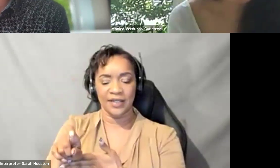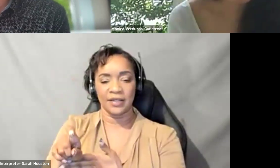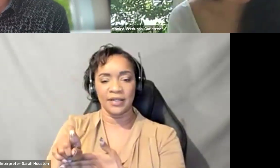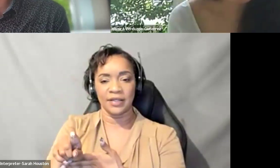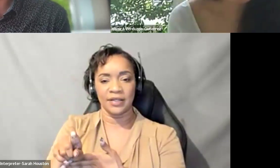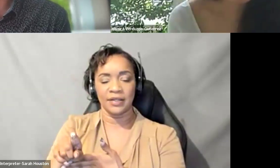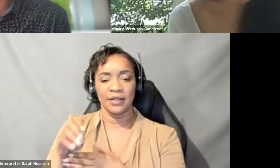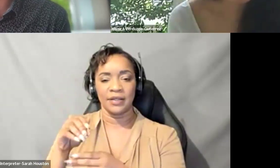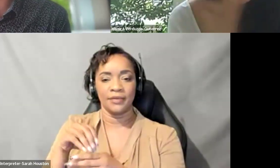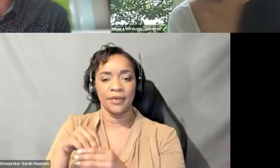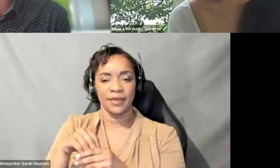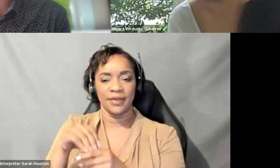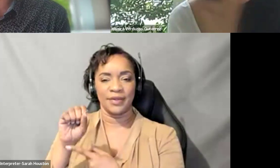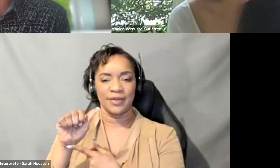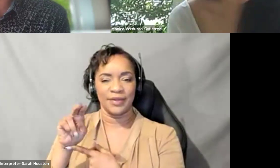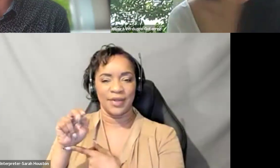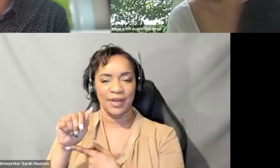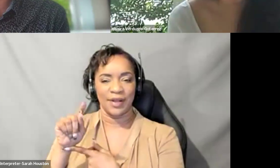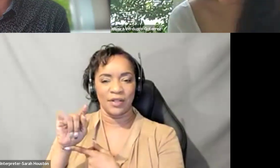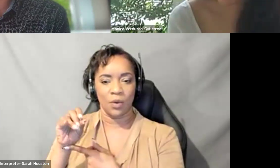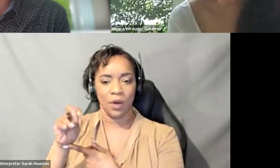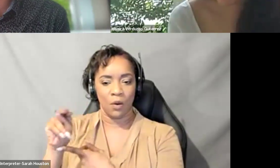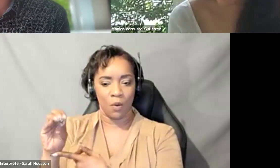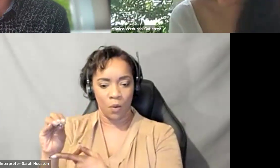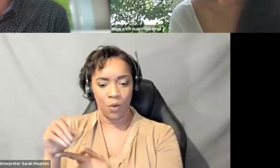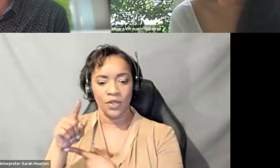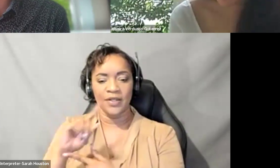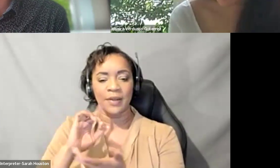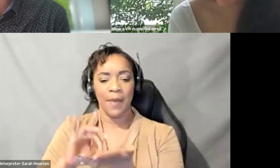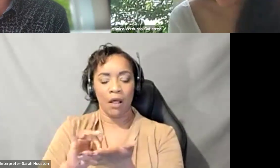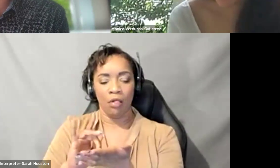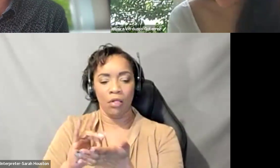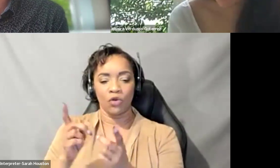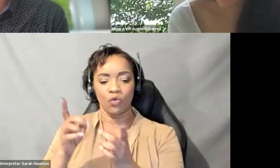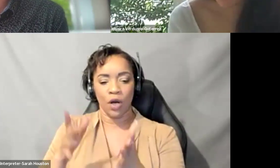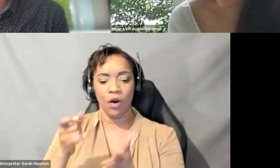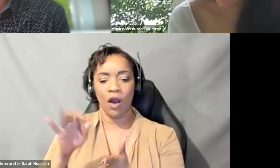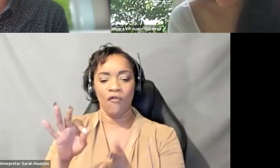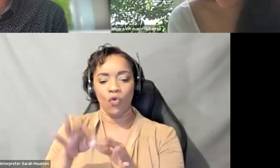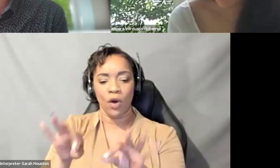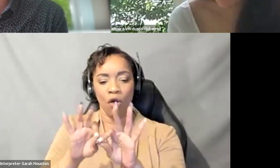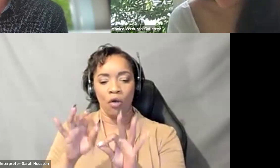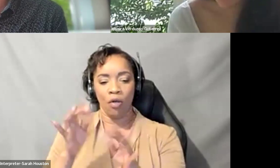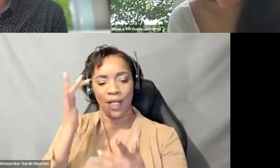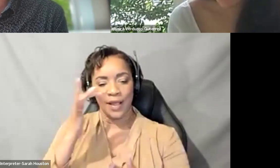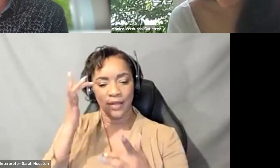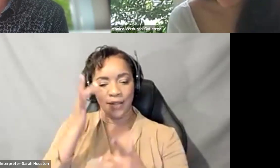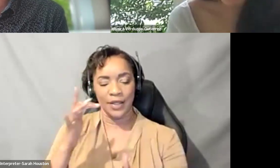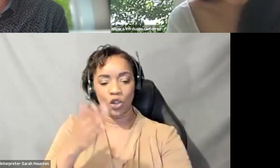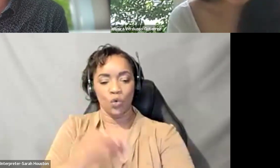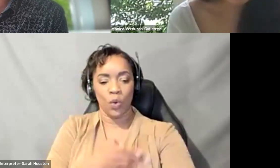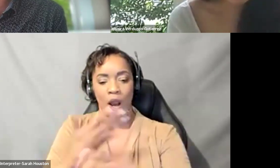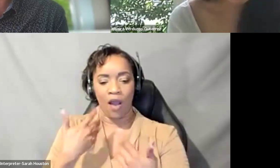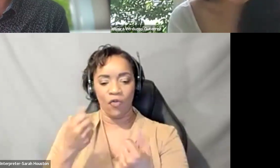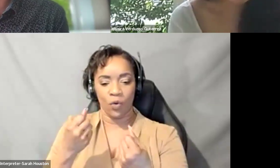San Antonio. She is also the medical director of critical illness recovery and neurorehabilitation at Warm Springs Rehabilitation Hospitals in